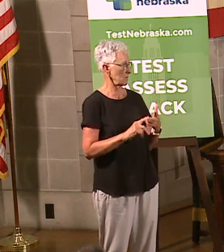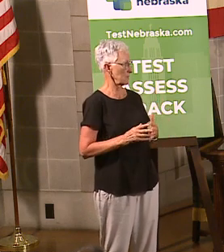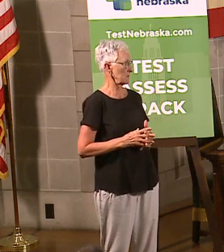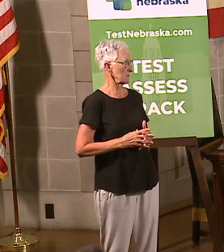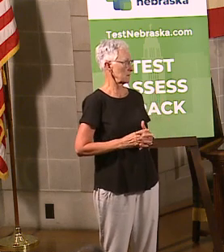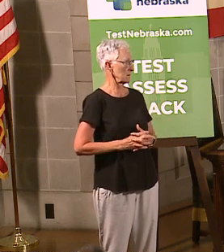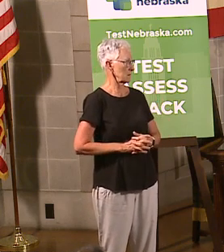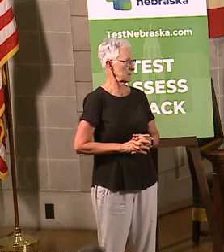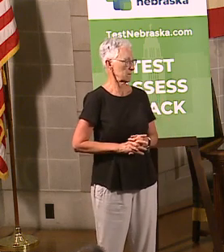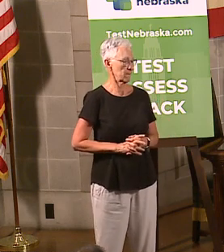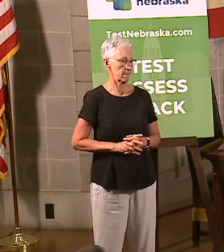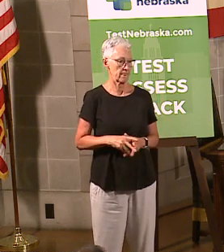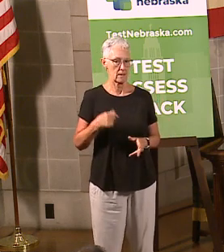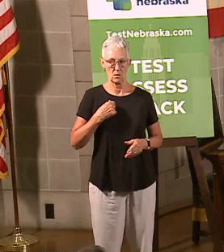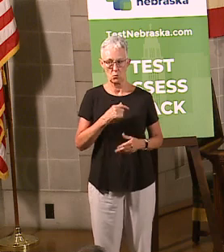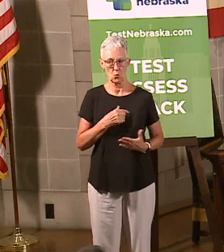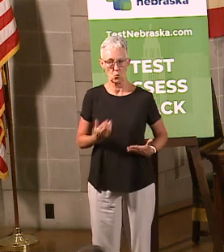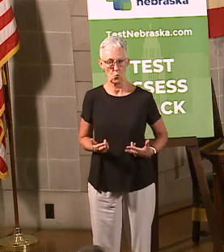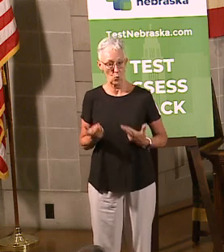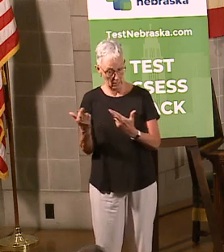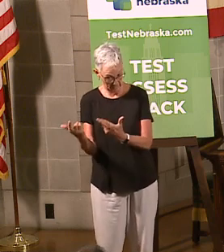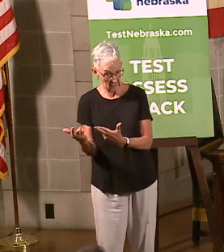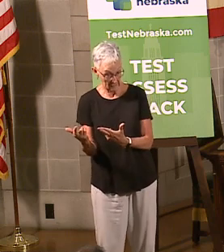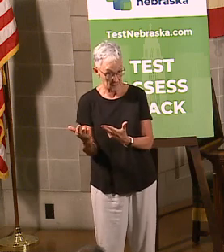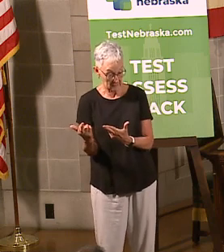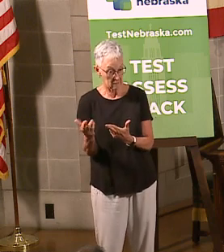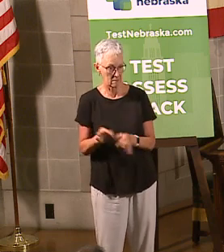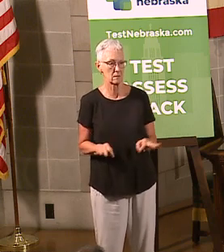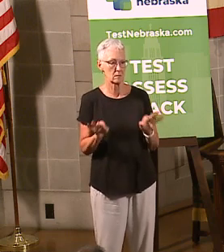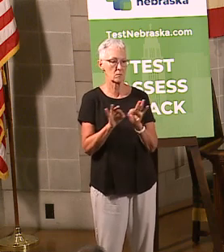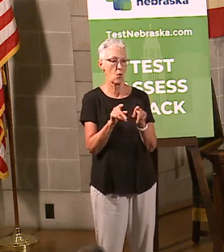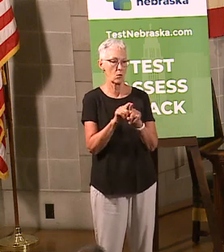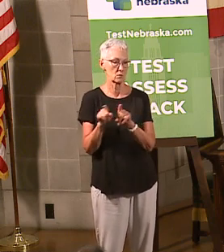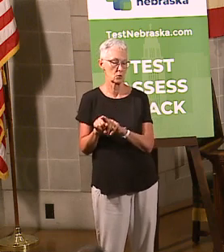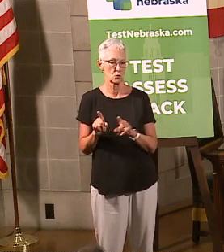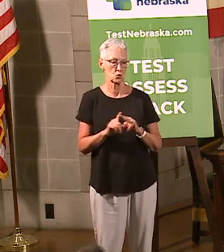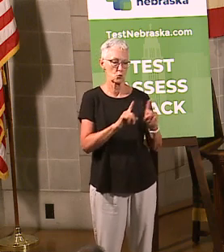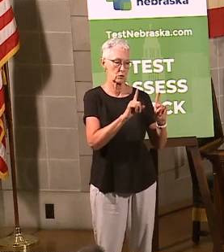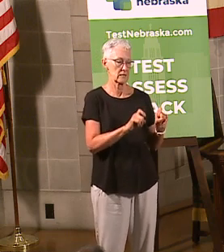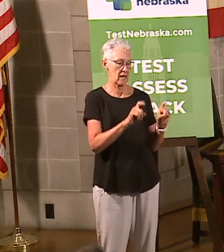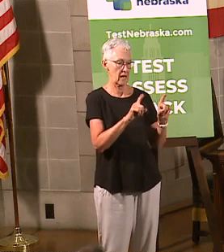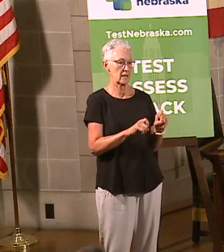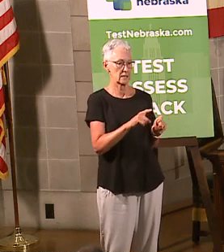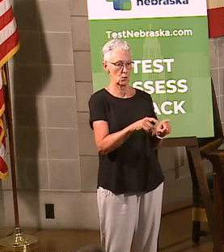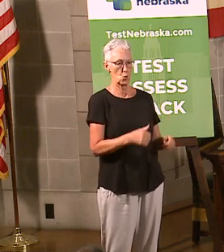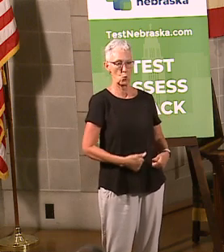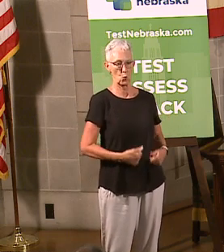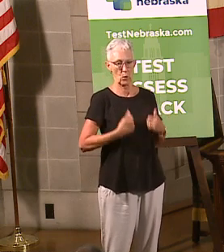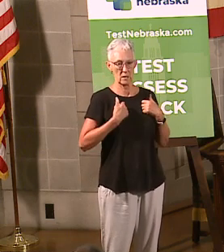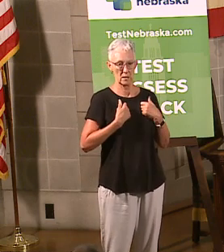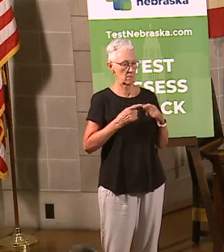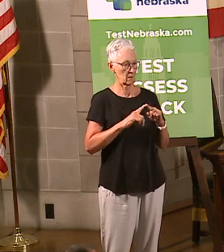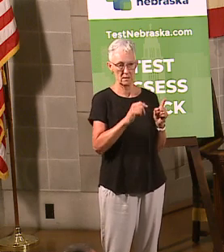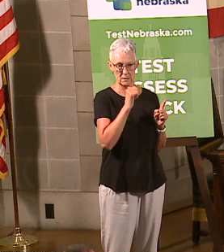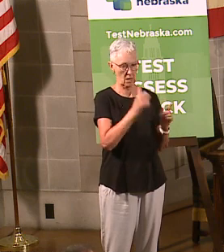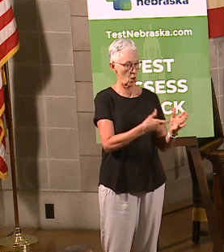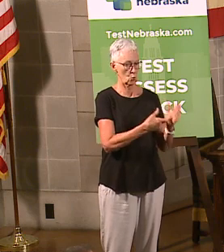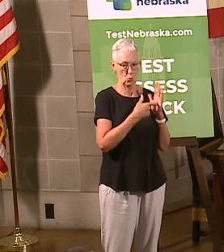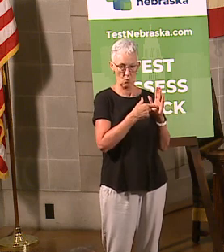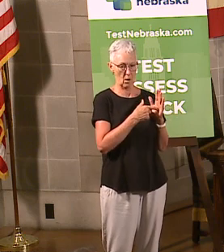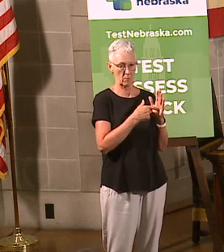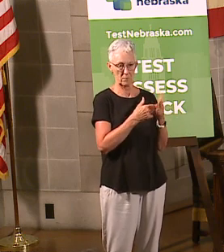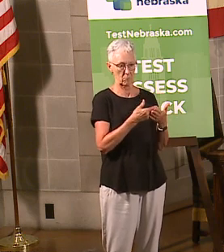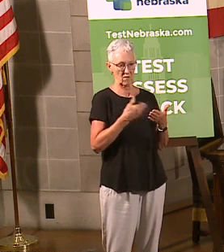do recommend that it is important to also test the residents, but it is not a requirement in order to move to phase